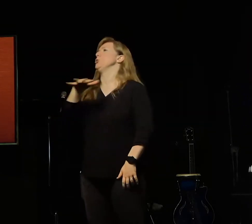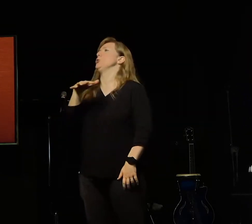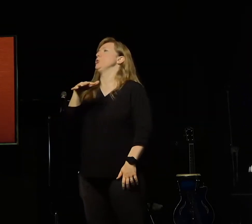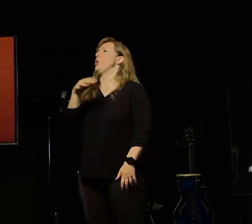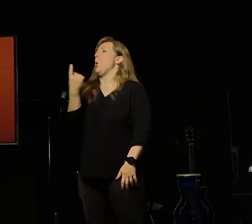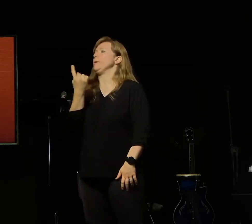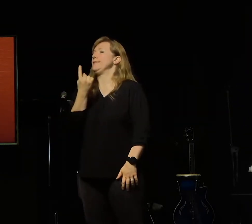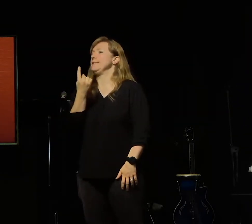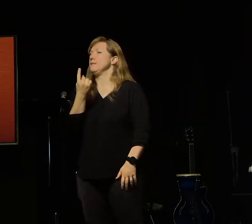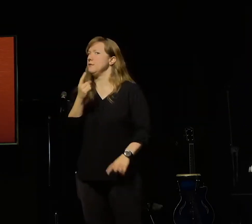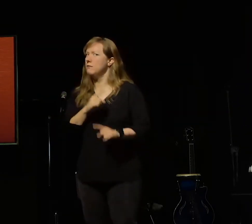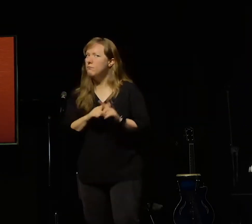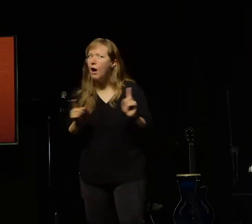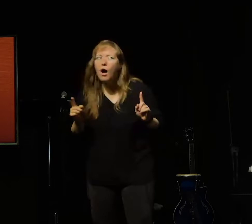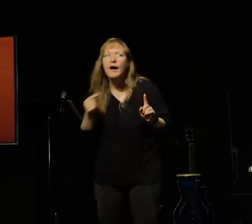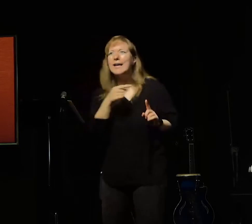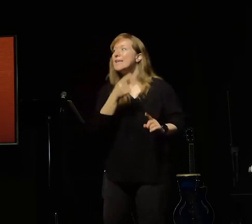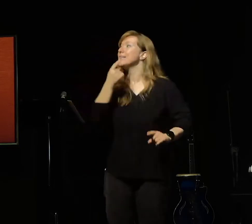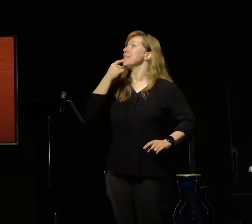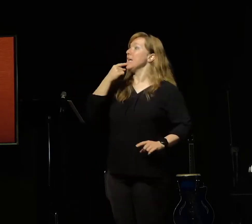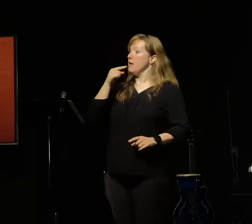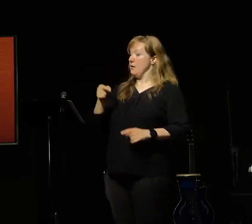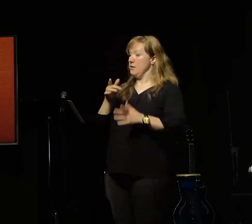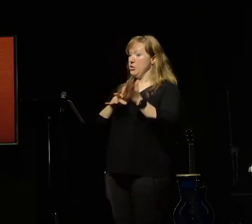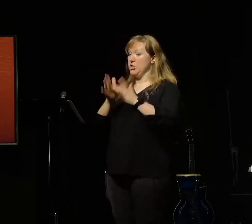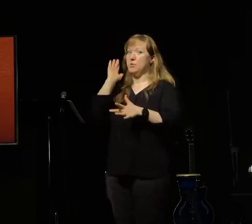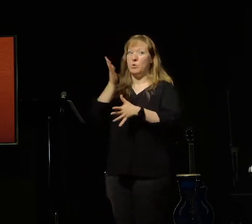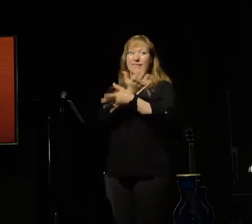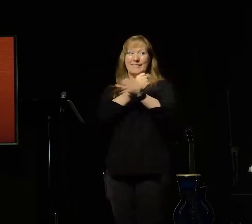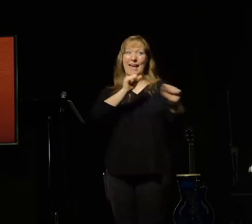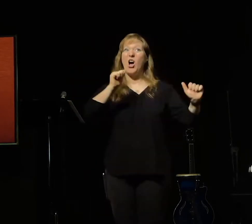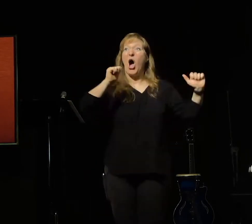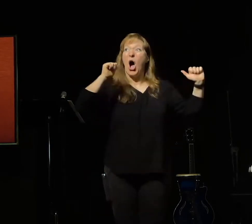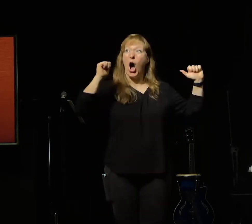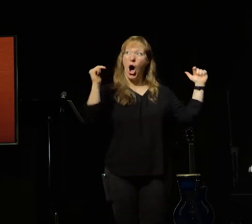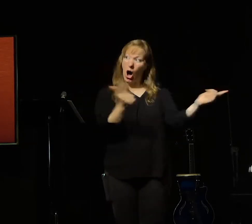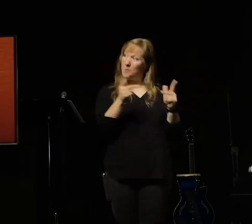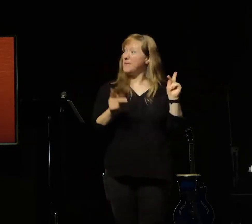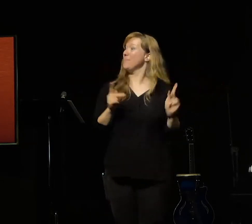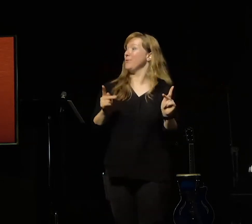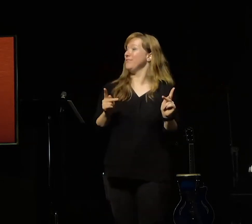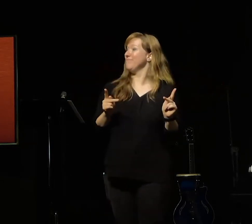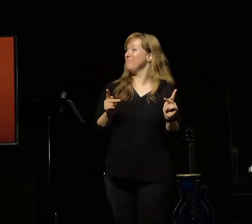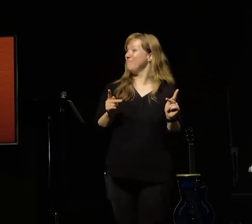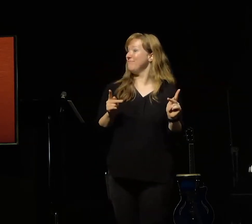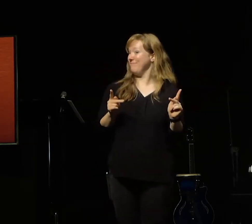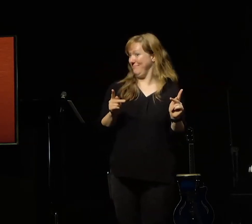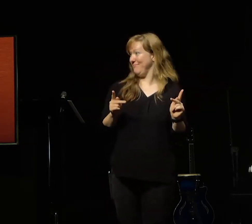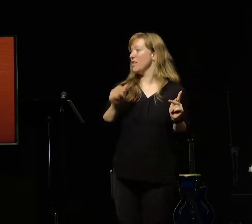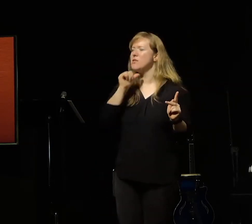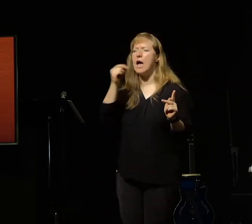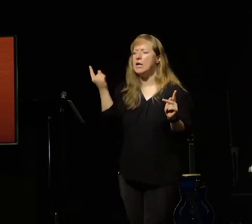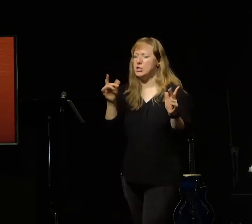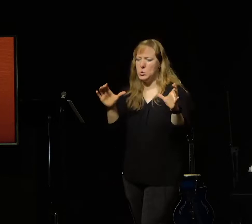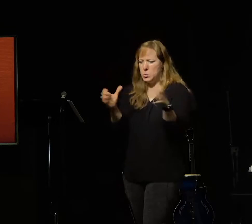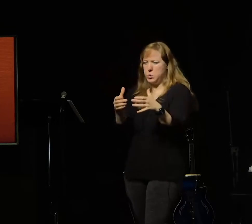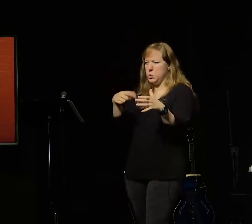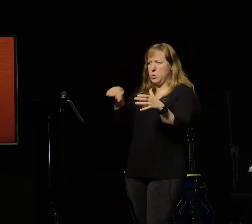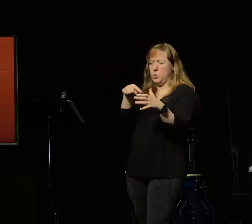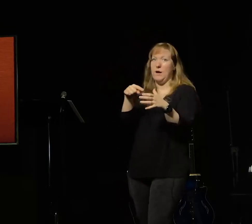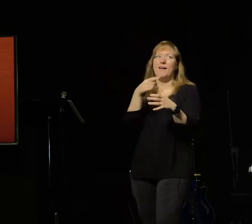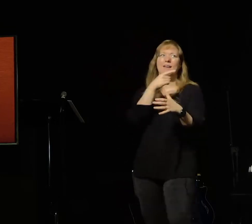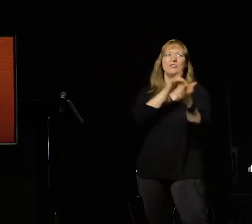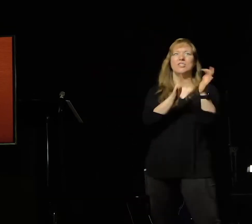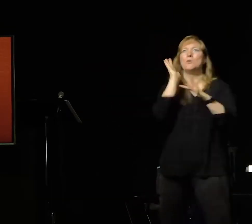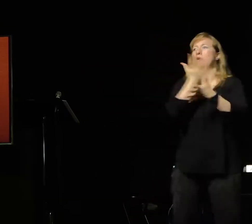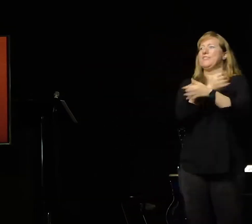wow, he's going to be a light to the Gentiles? I think that left them in amazement right there. That was something